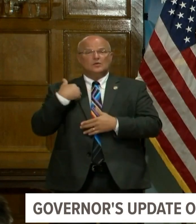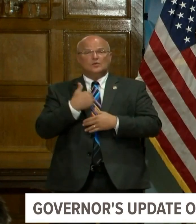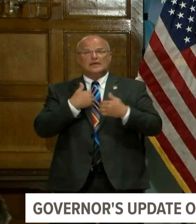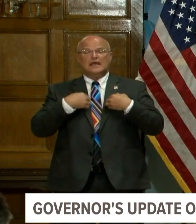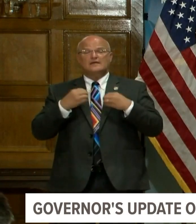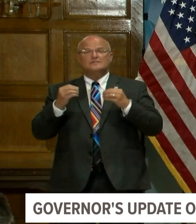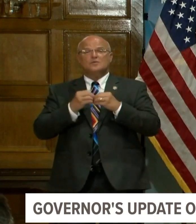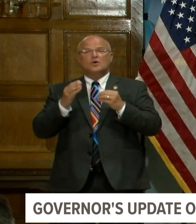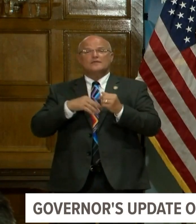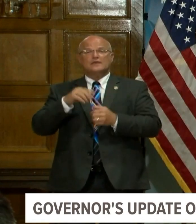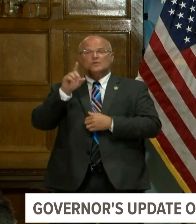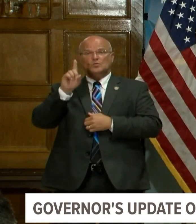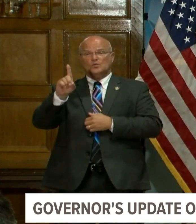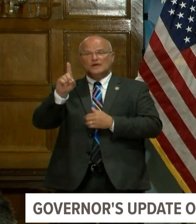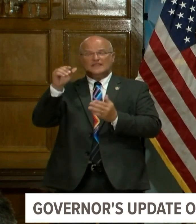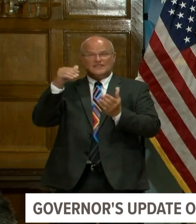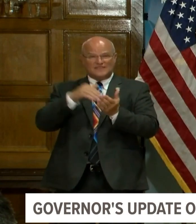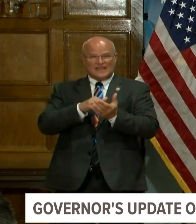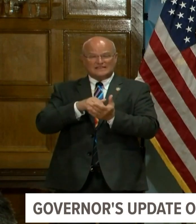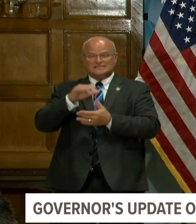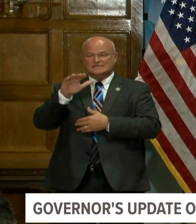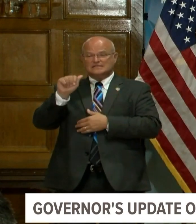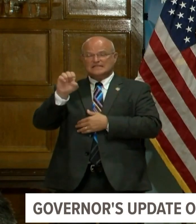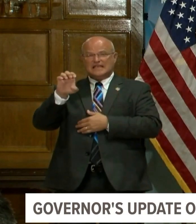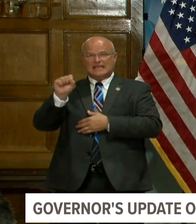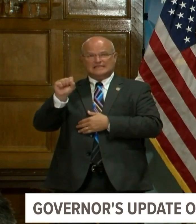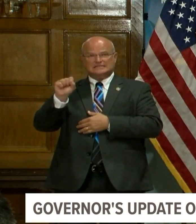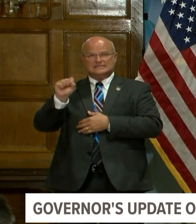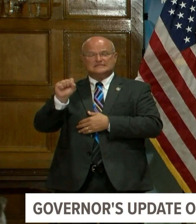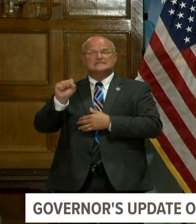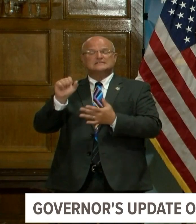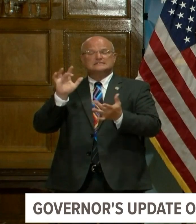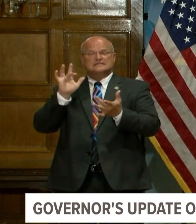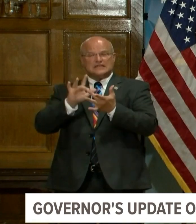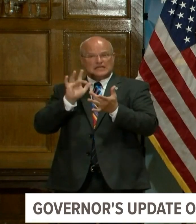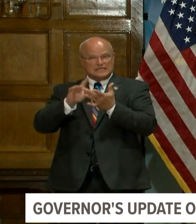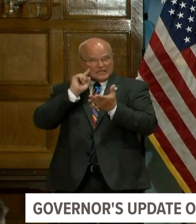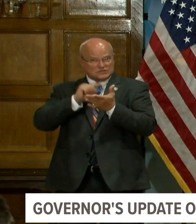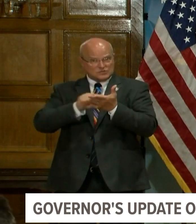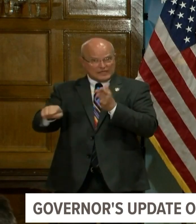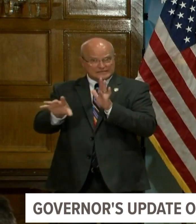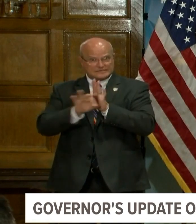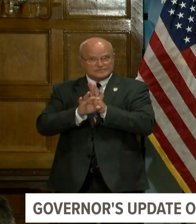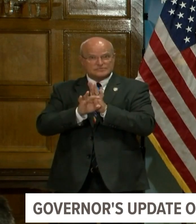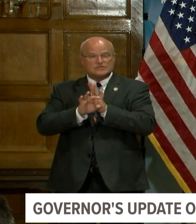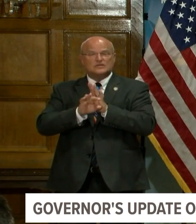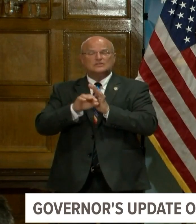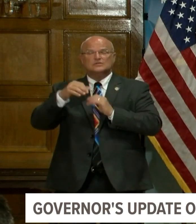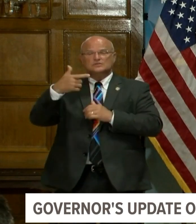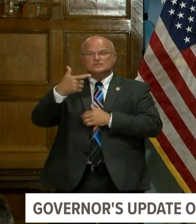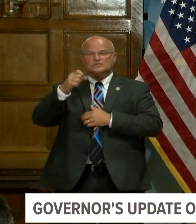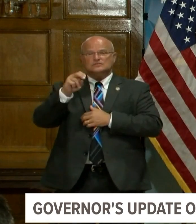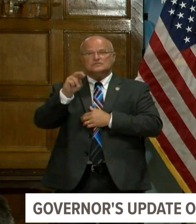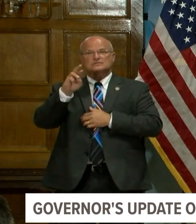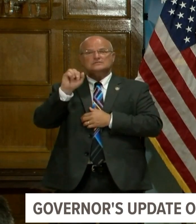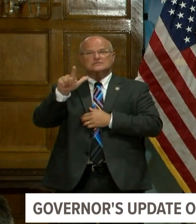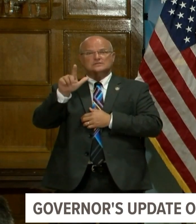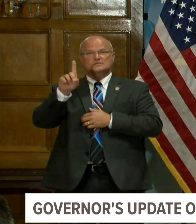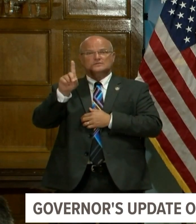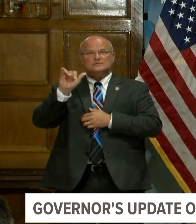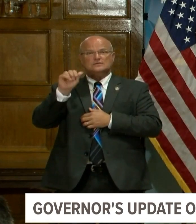over 1,000 cases that have now been assigned for contact tracing to General Dynamics, who have